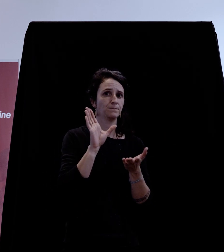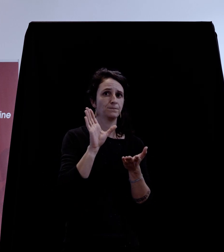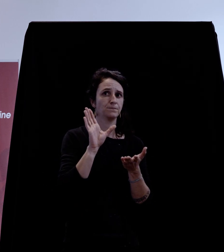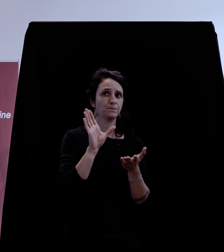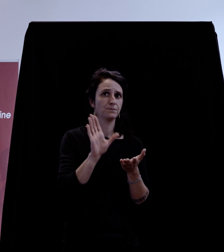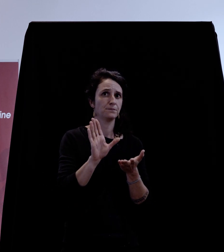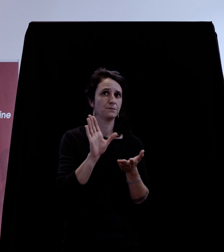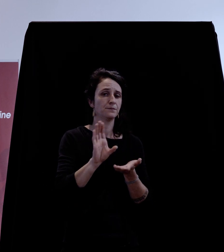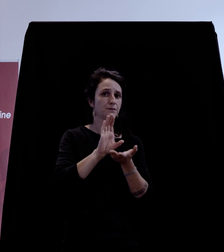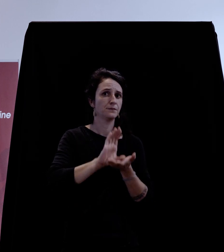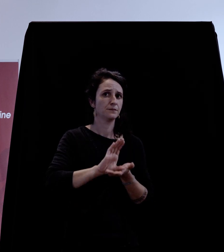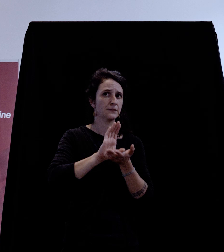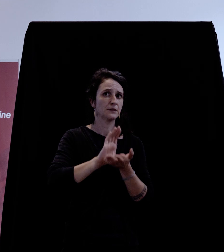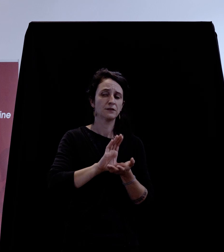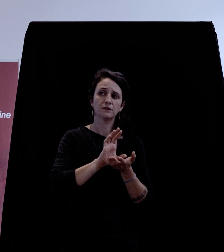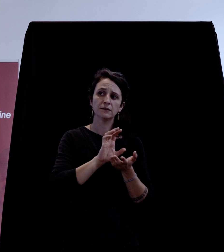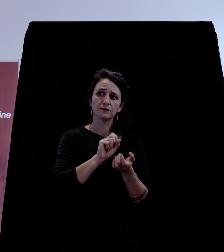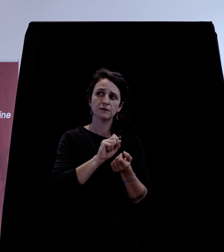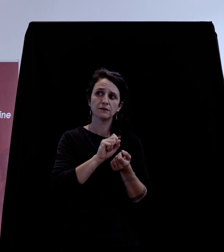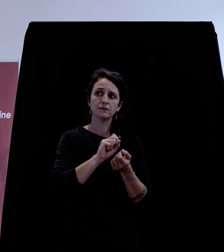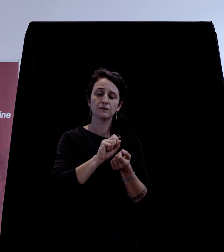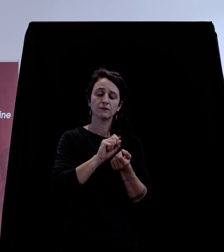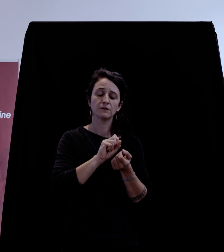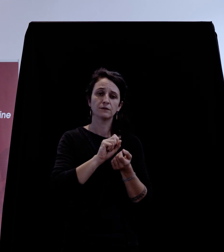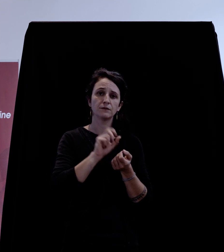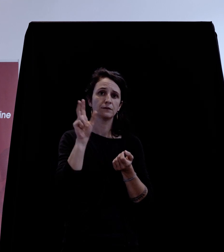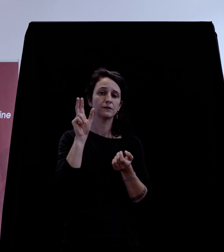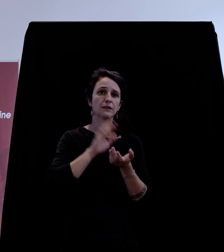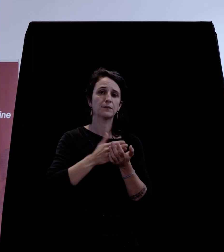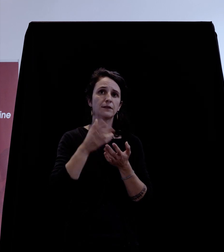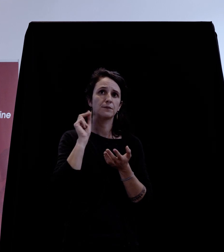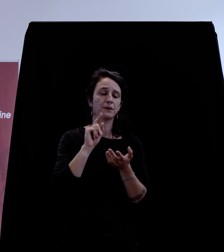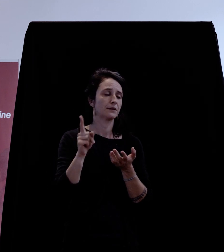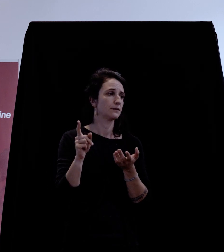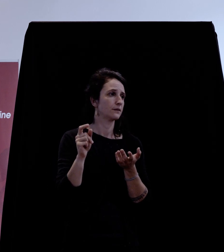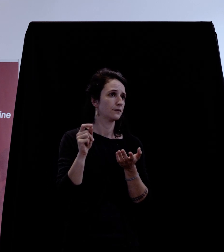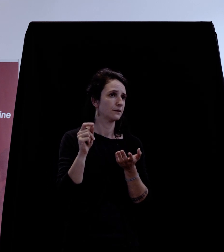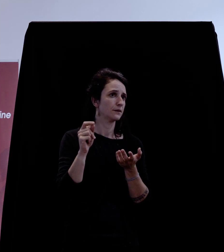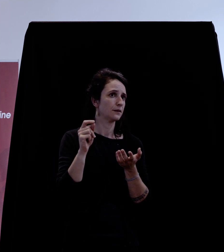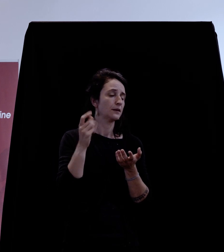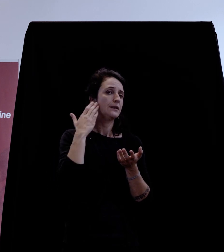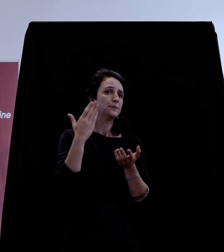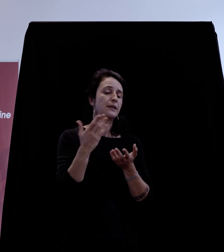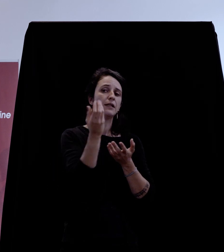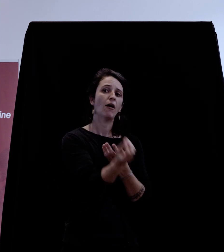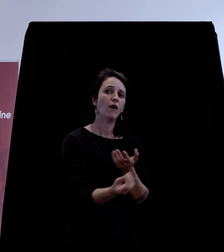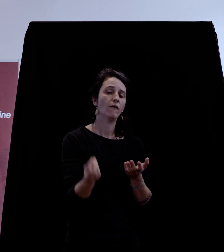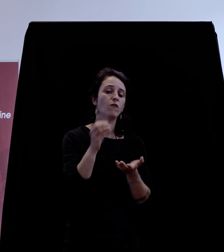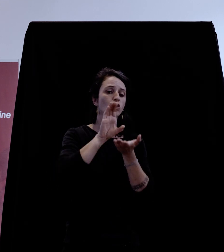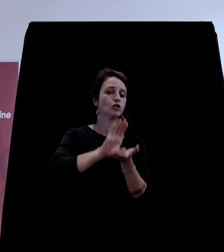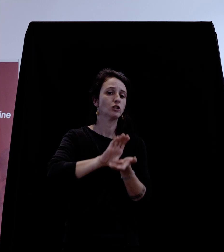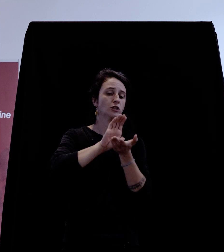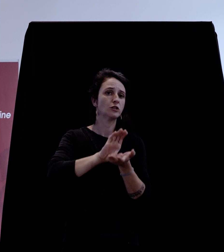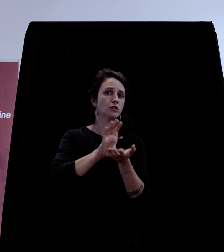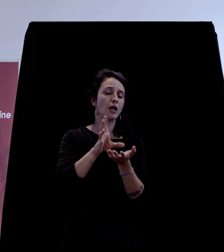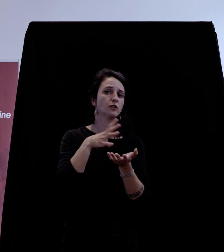When we look at the kinds of behaviors that our kids with charge engage in, virtually any kind of negative behavior can